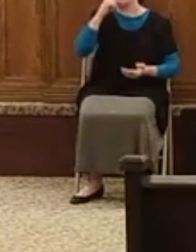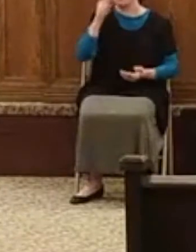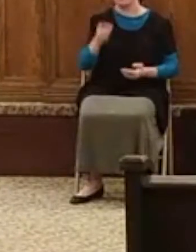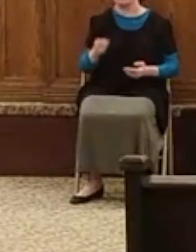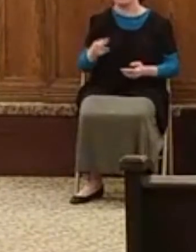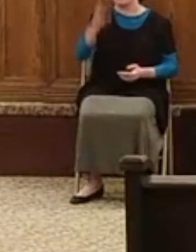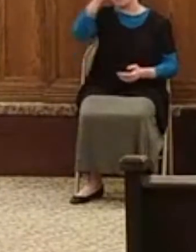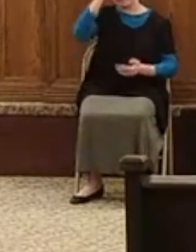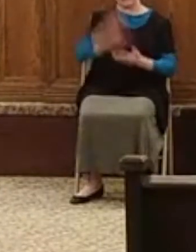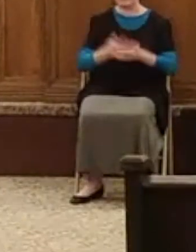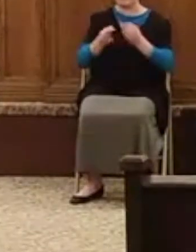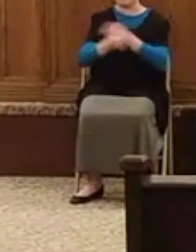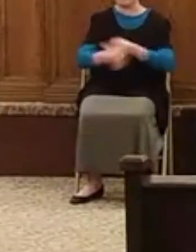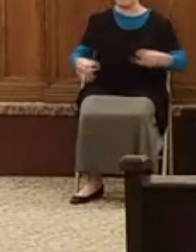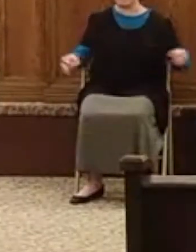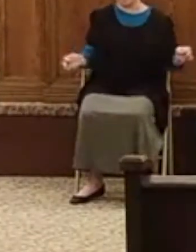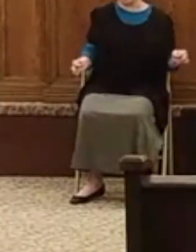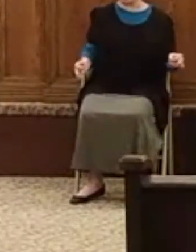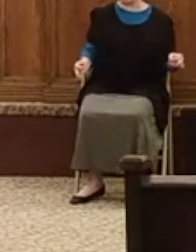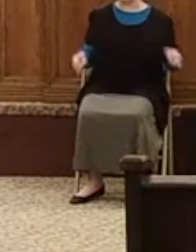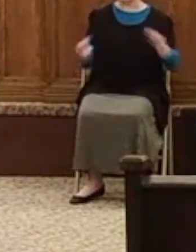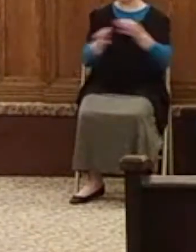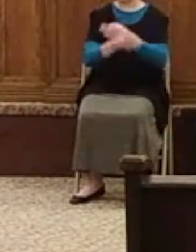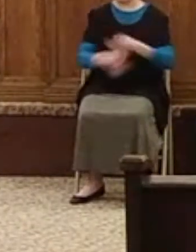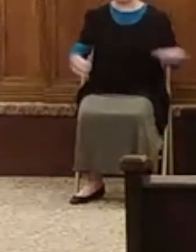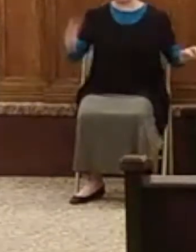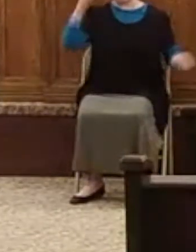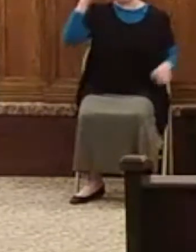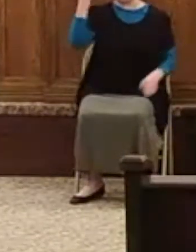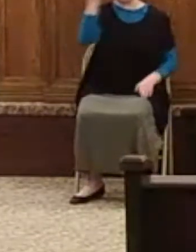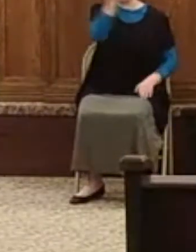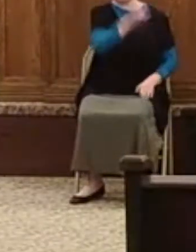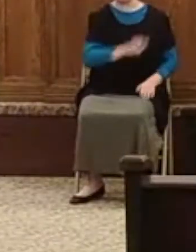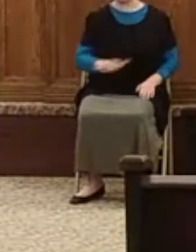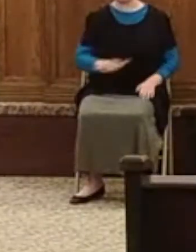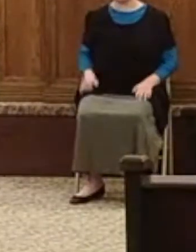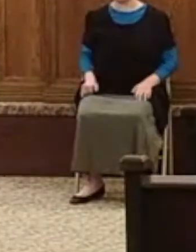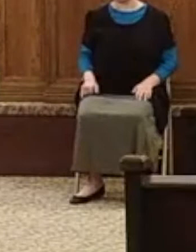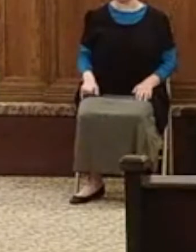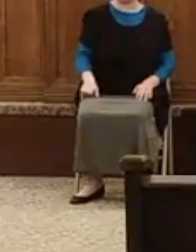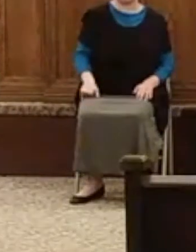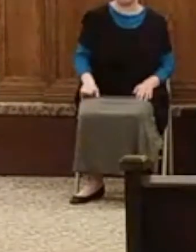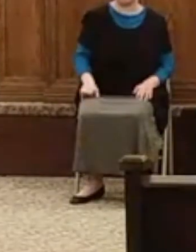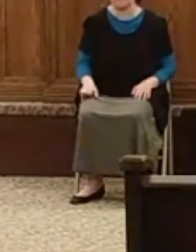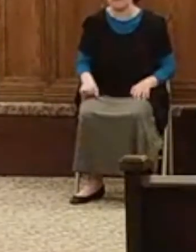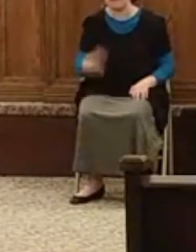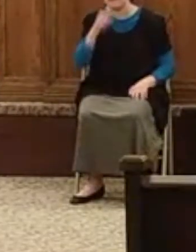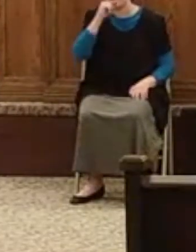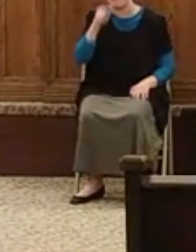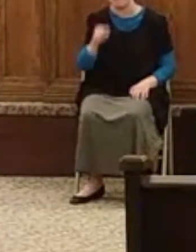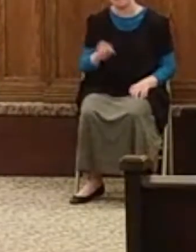Bible said, whom the Son is set free, they are free indeed.